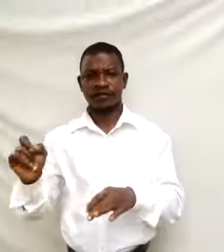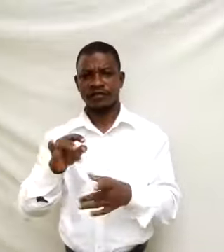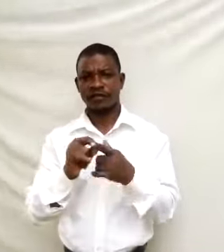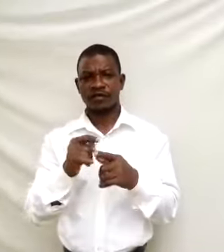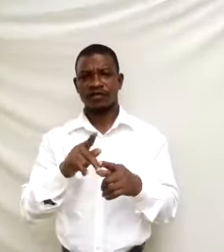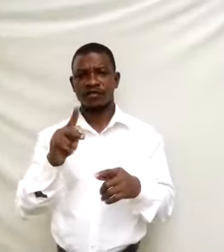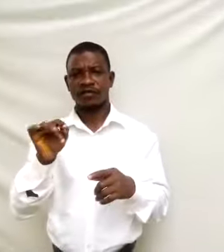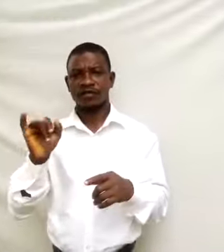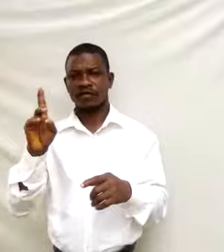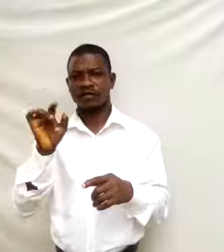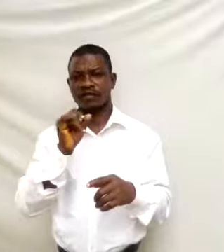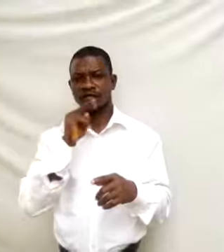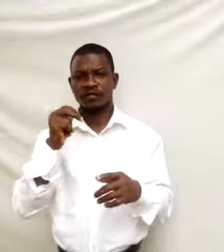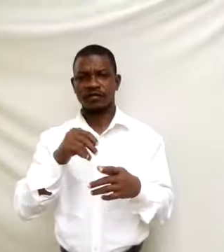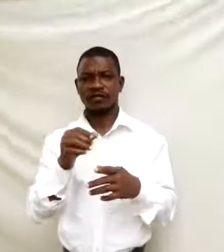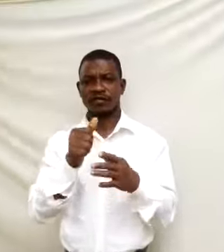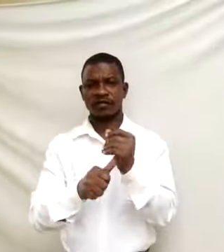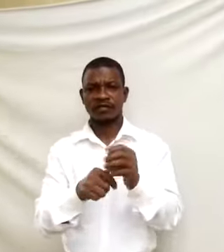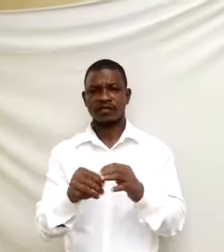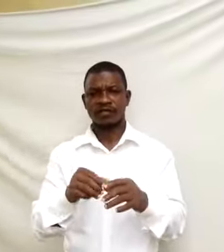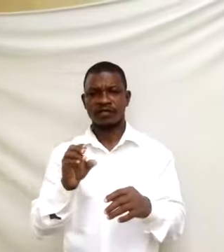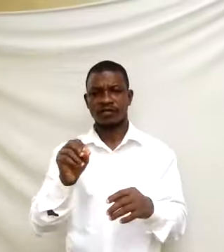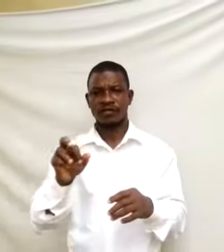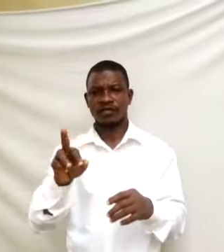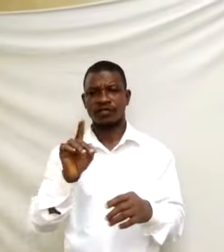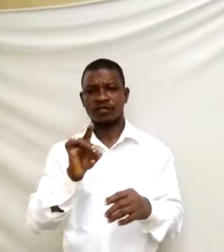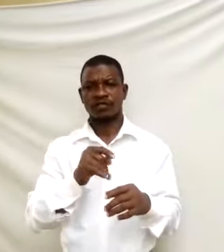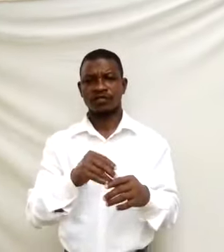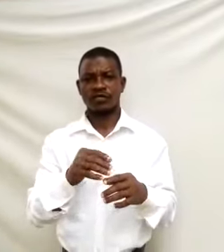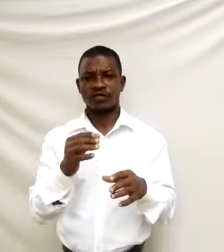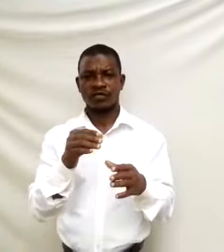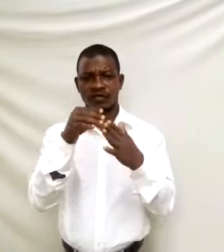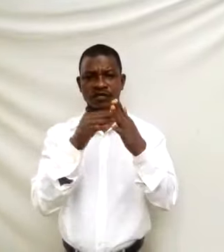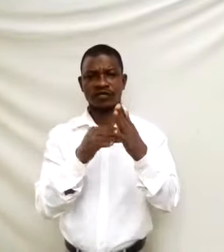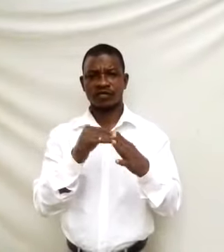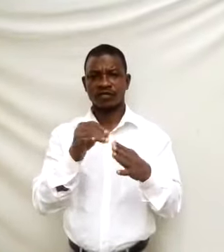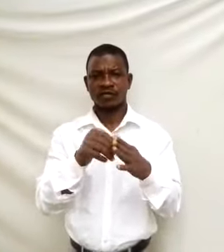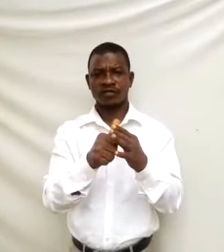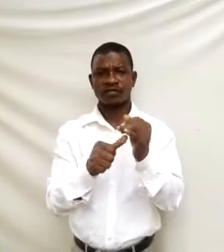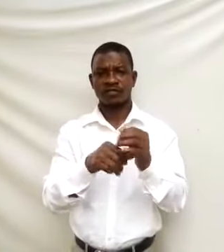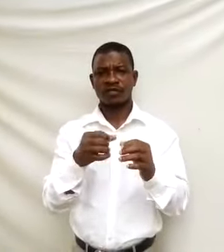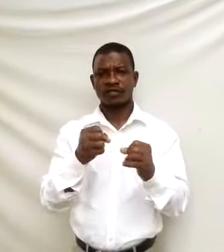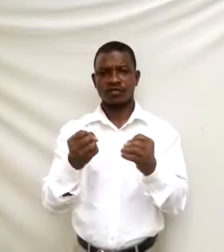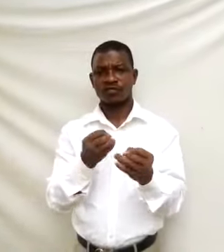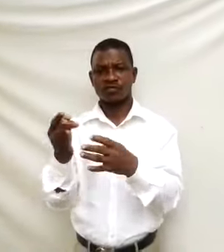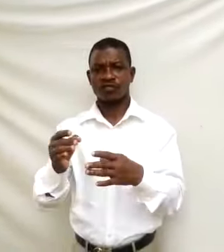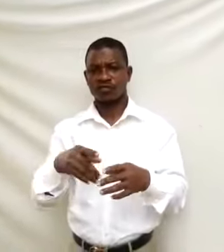as an excretory organ states the main excretory waste products of plants